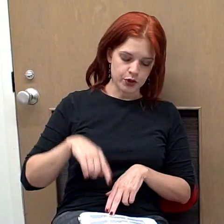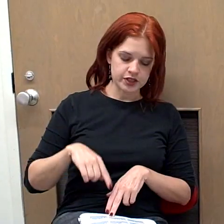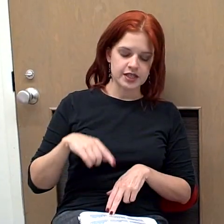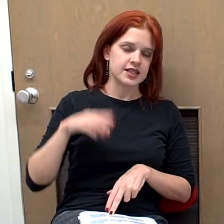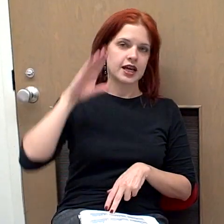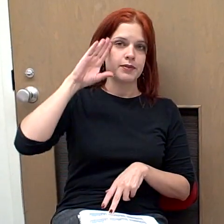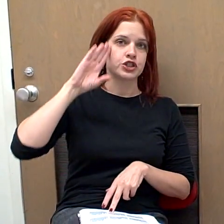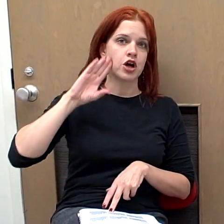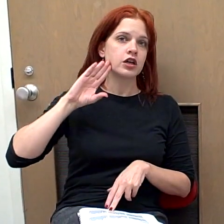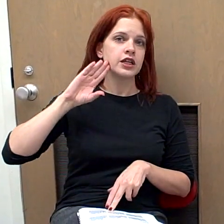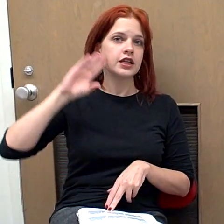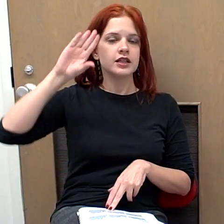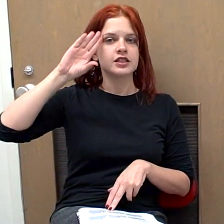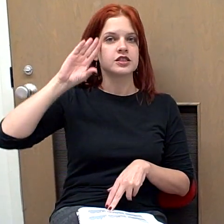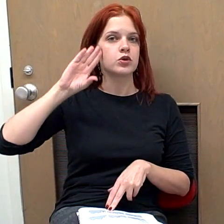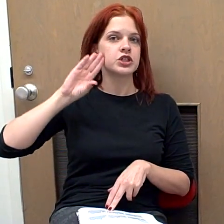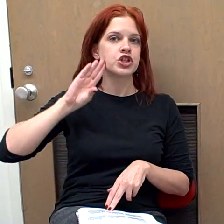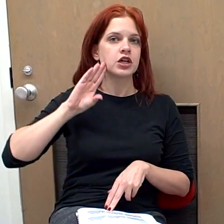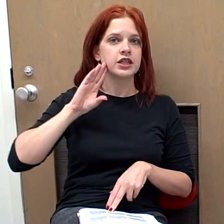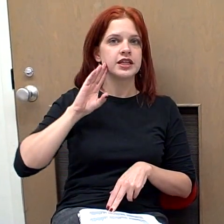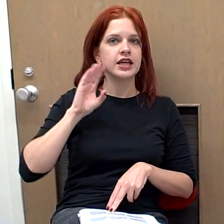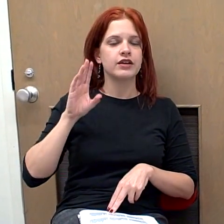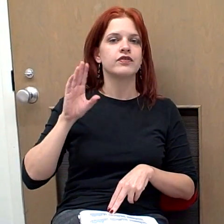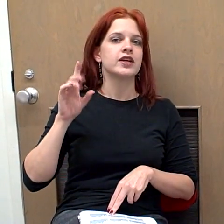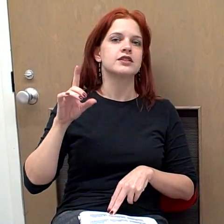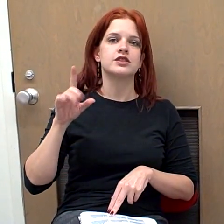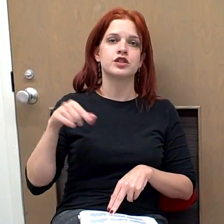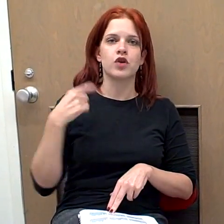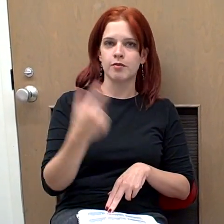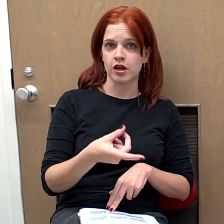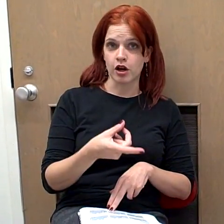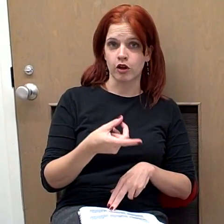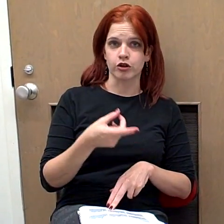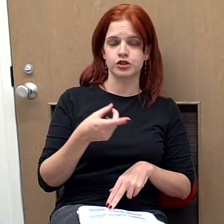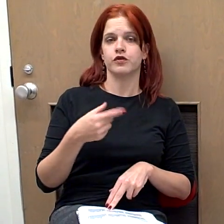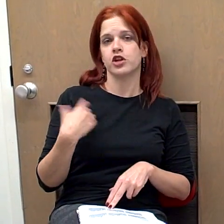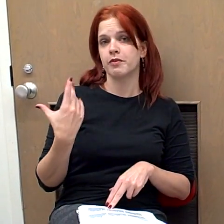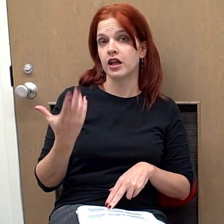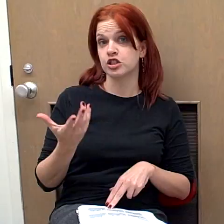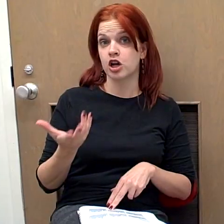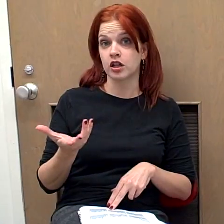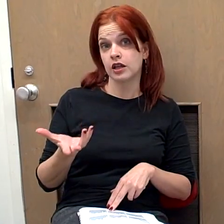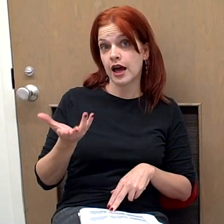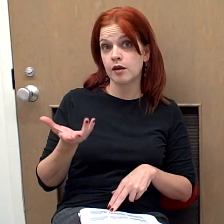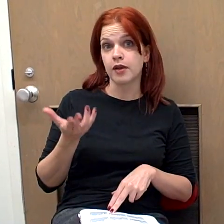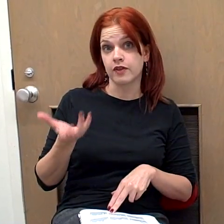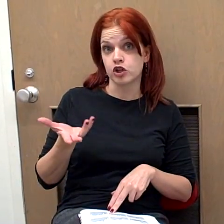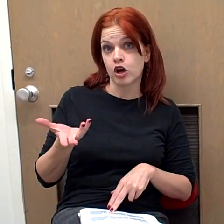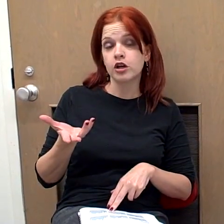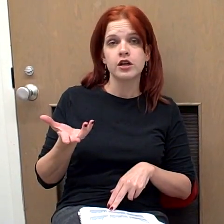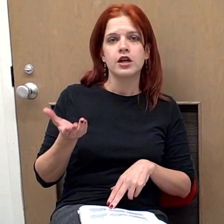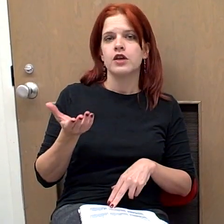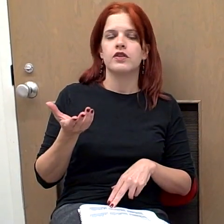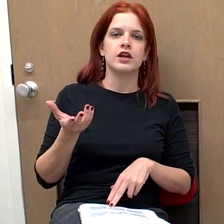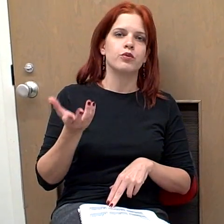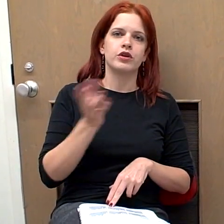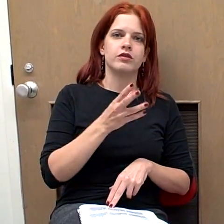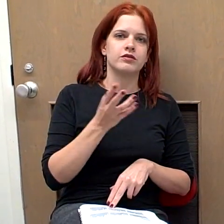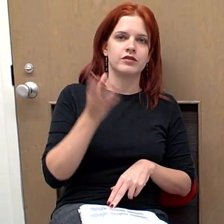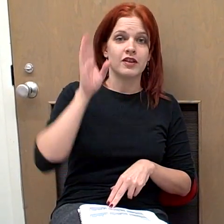says that can be chocolate. This is only chocolate if it's describing a color. So if you're talking about like a chocolate lab, like the dog, then it